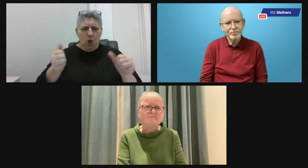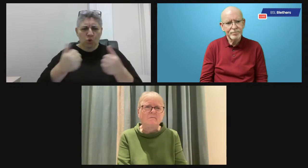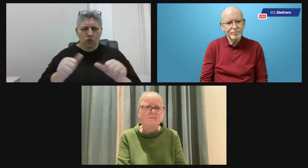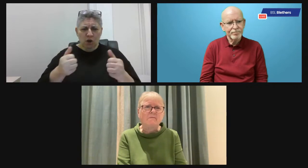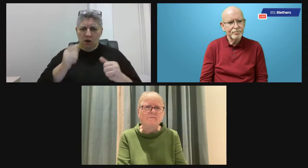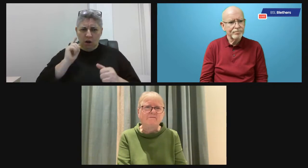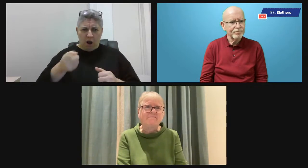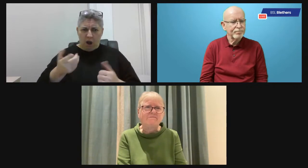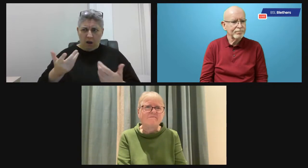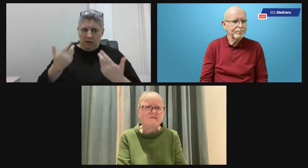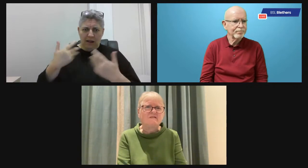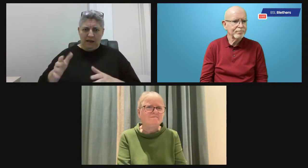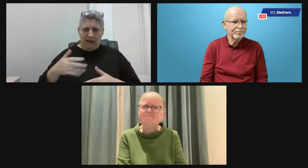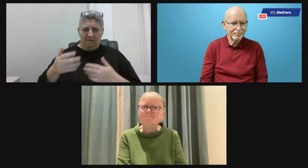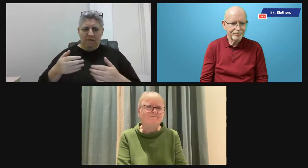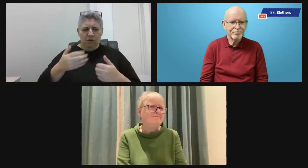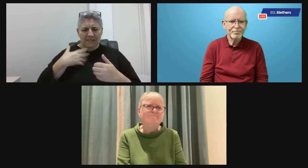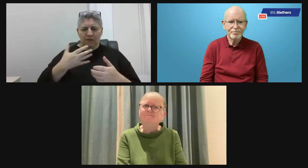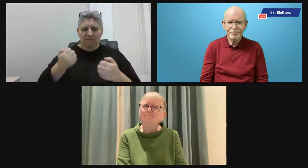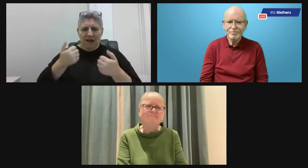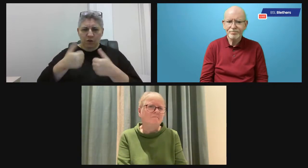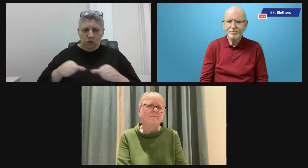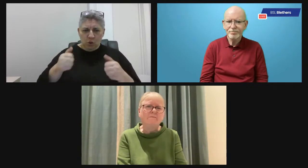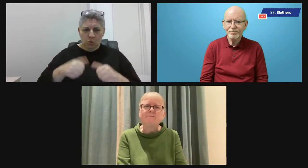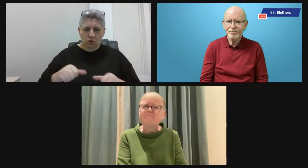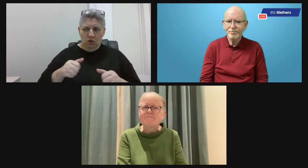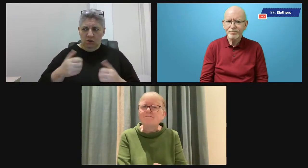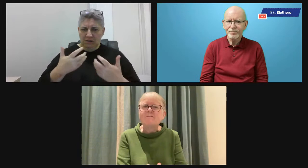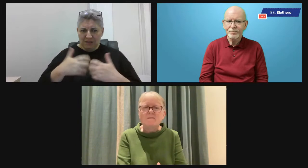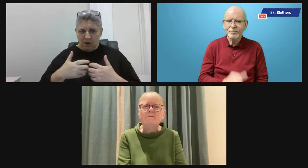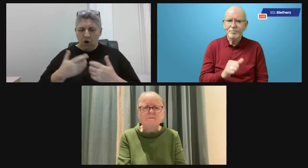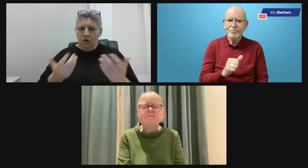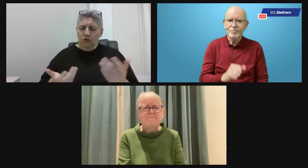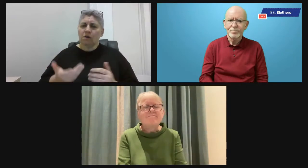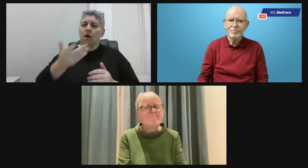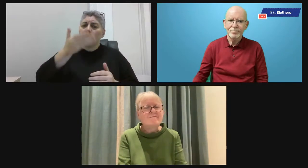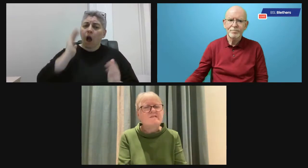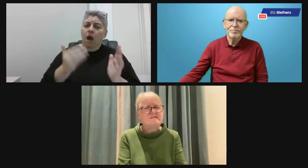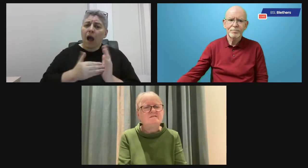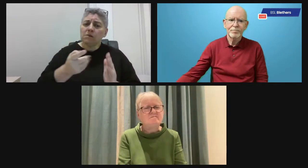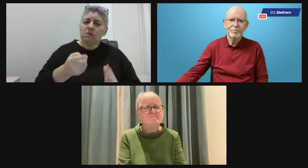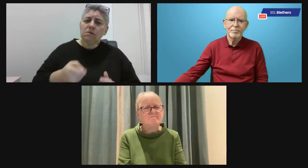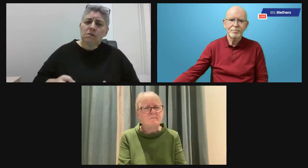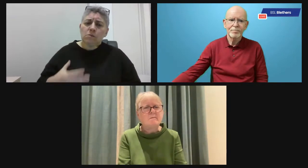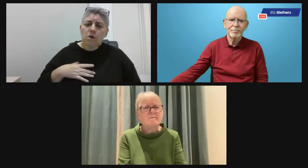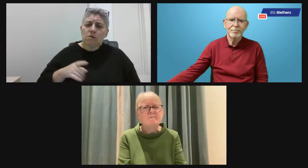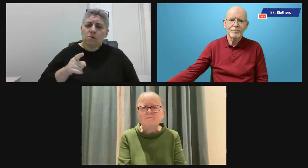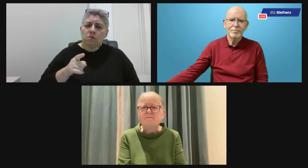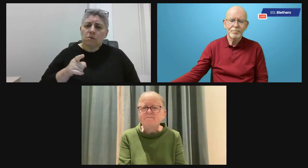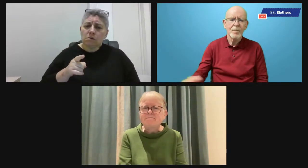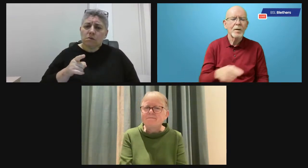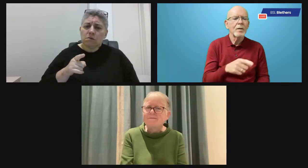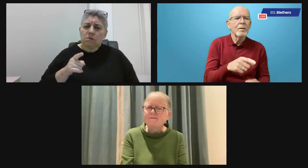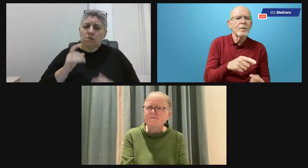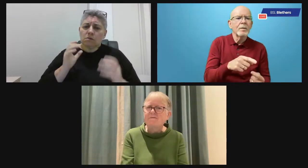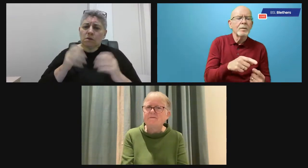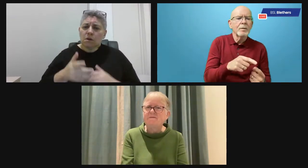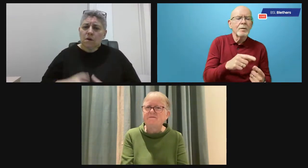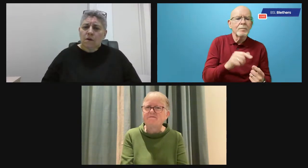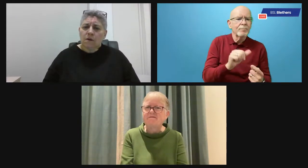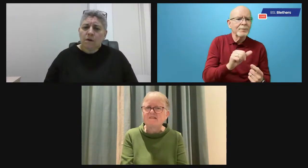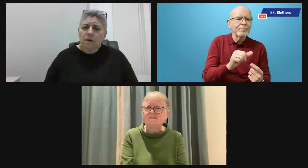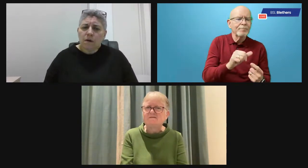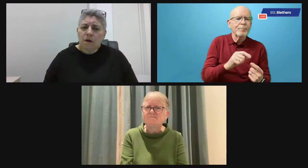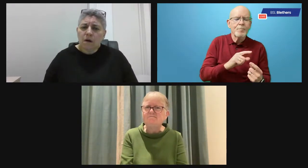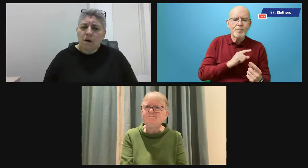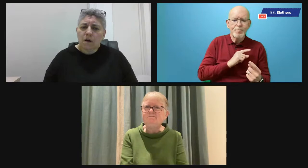about that. Yeah, I see that as an alternative solution. That is a solution for me Absolutely. because of new technology, Clark.